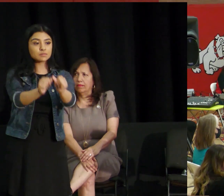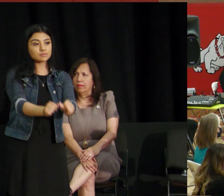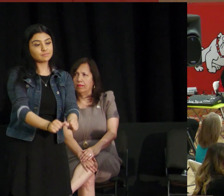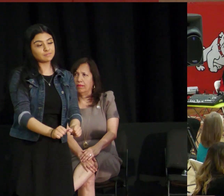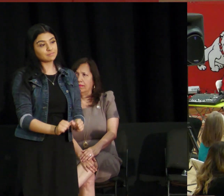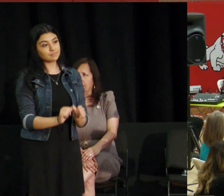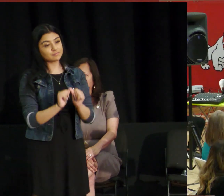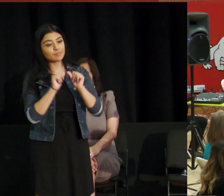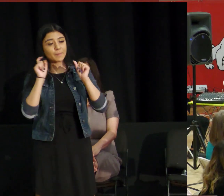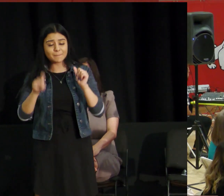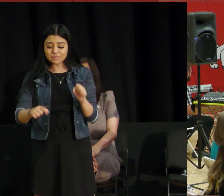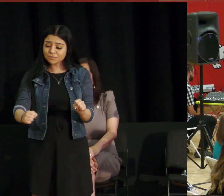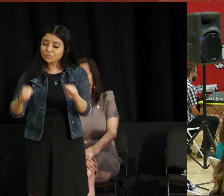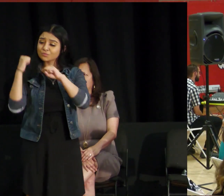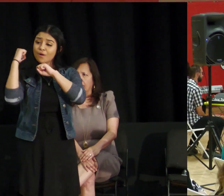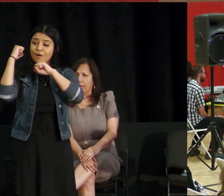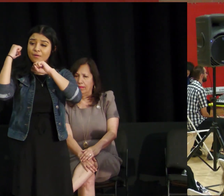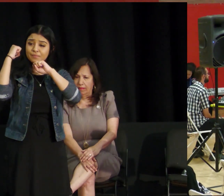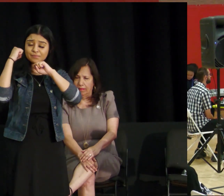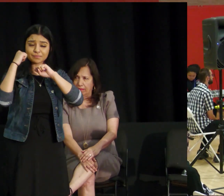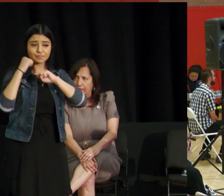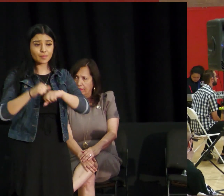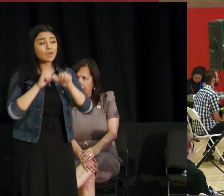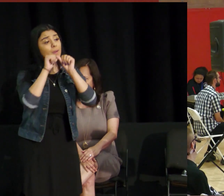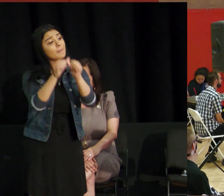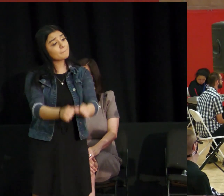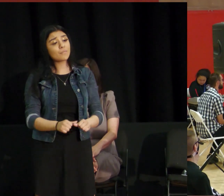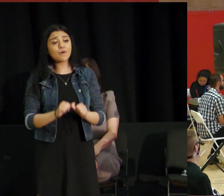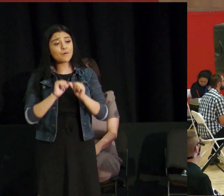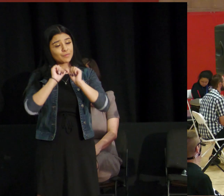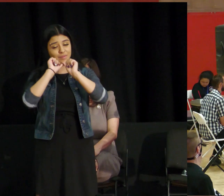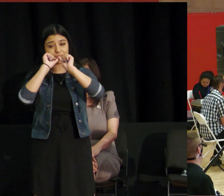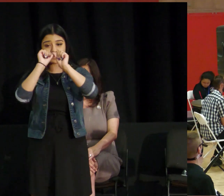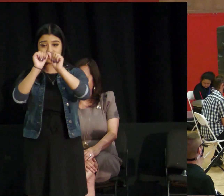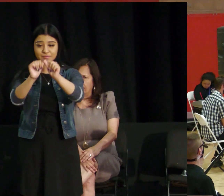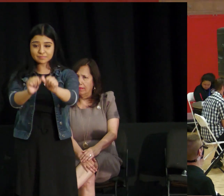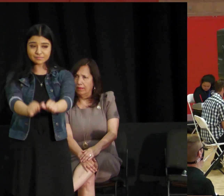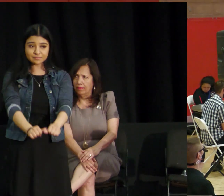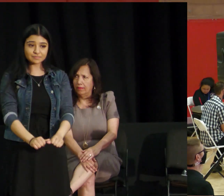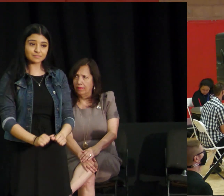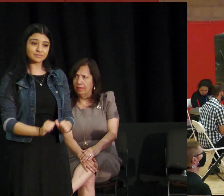tight I gotta be strong